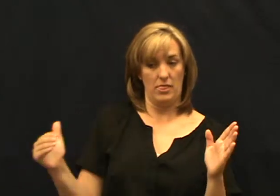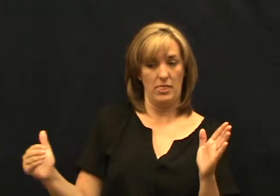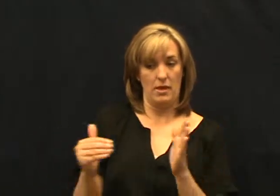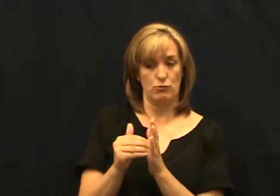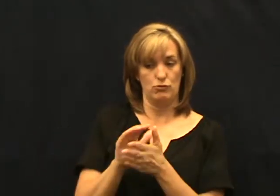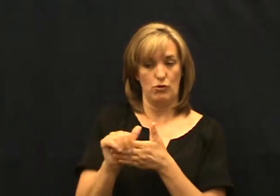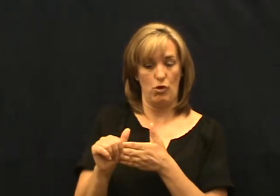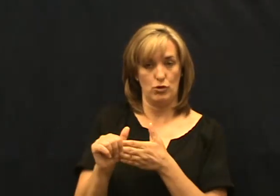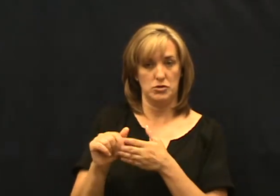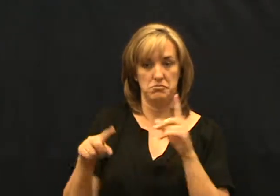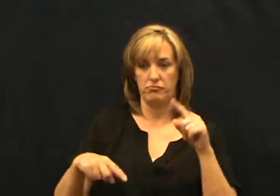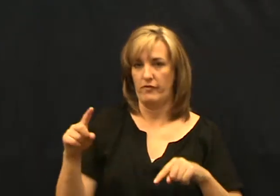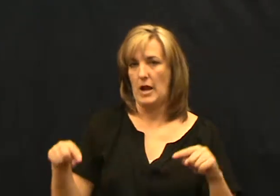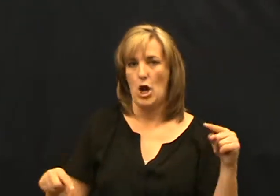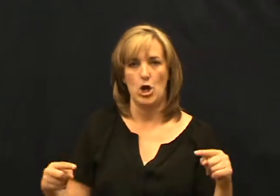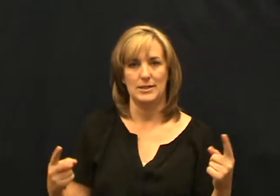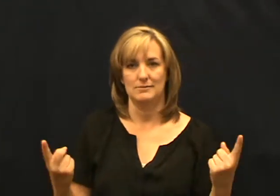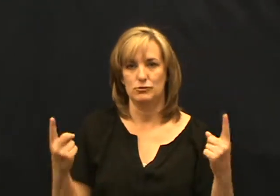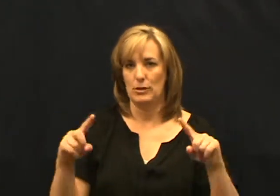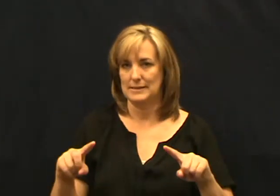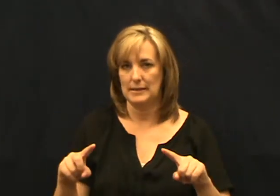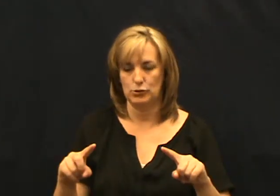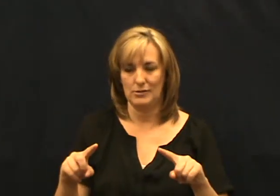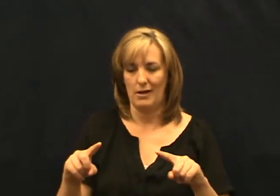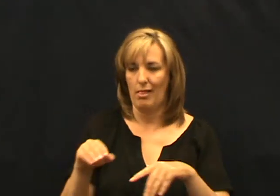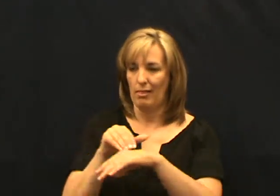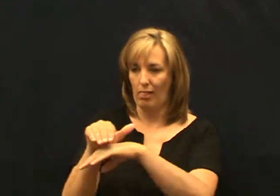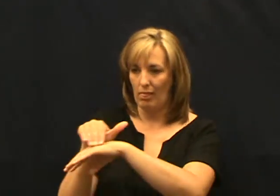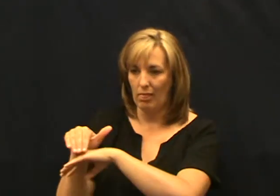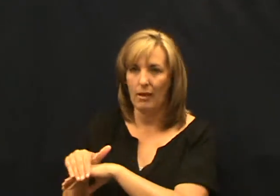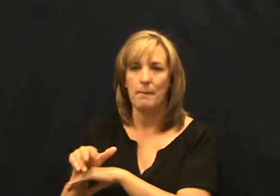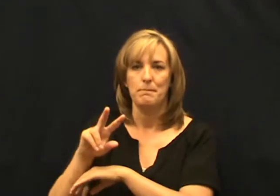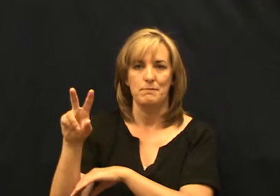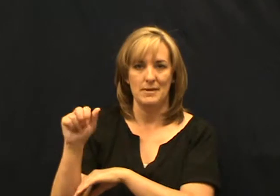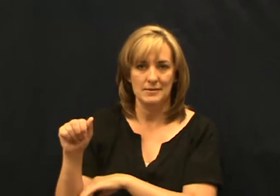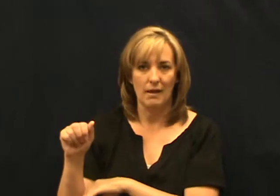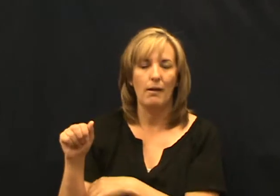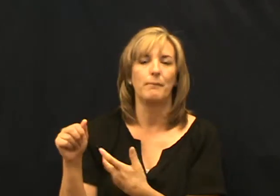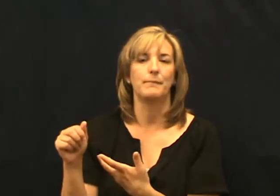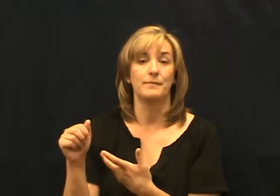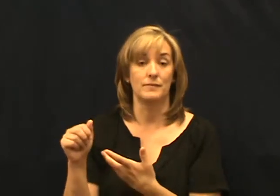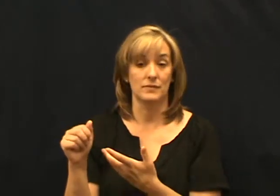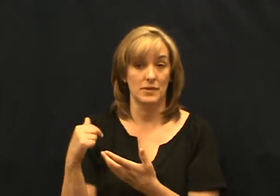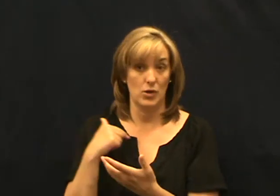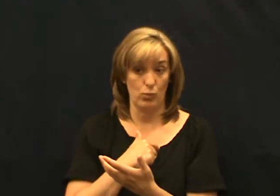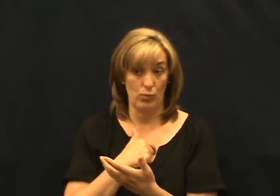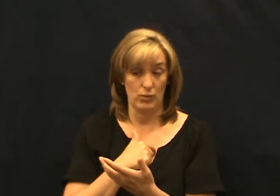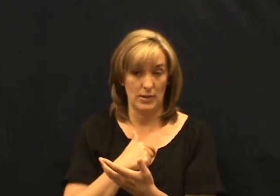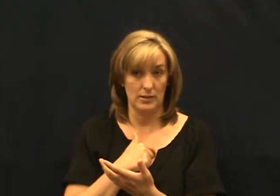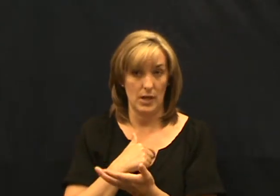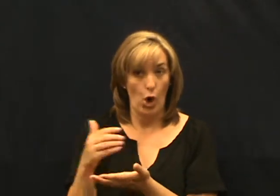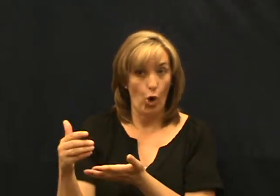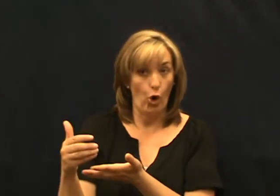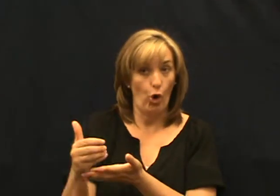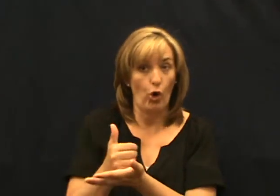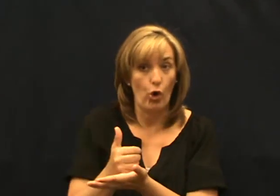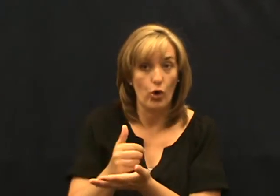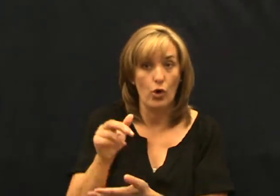various transactions delivering pizza to customers. Now, did we earn that that revenue? The answer is